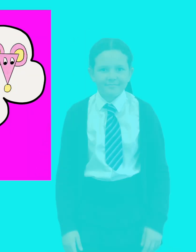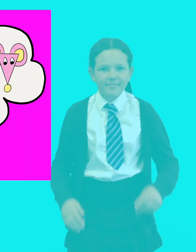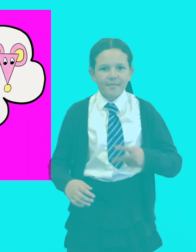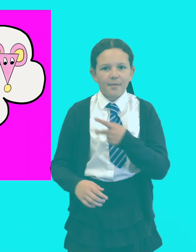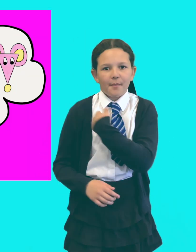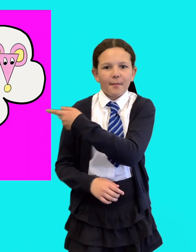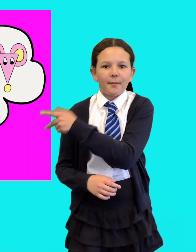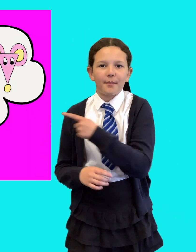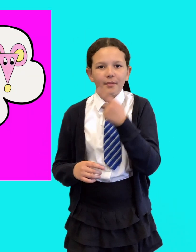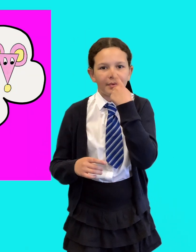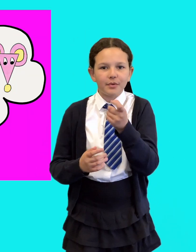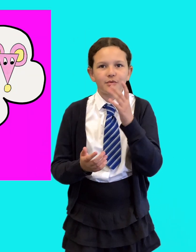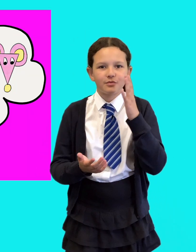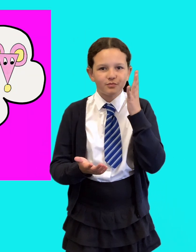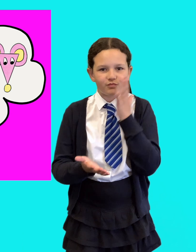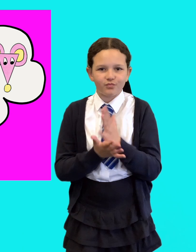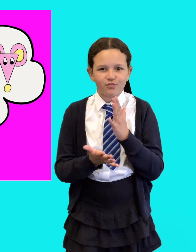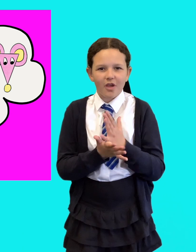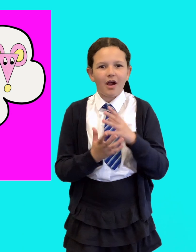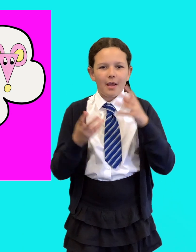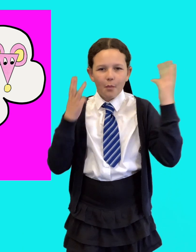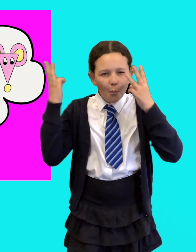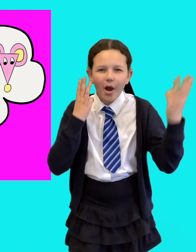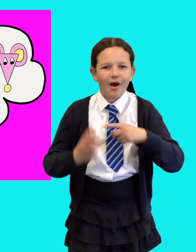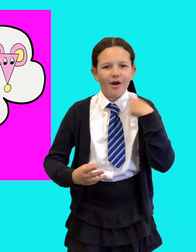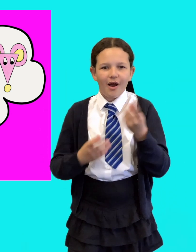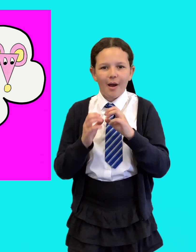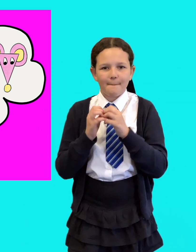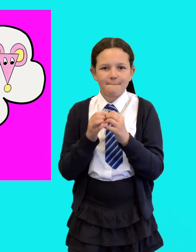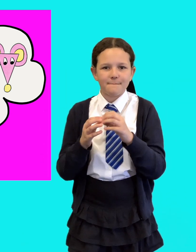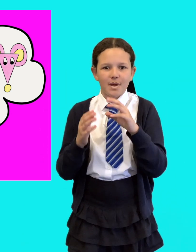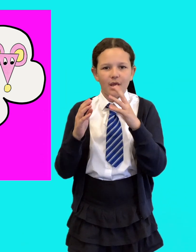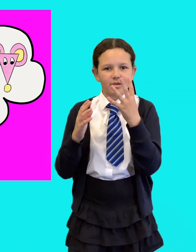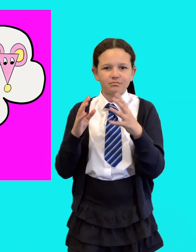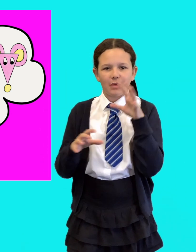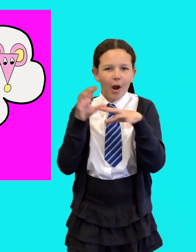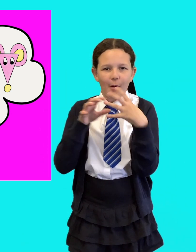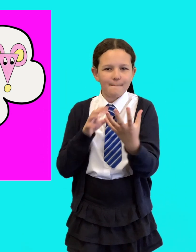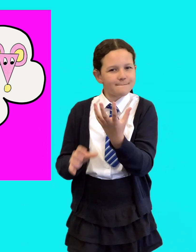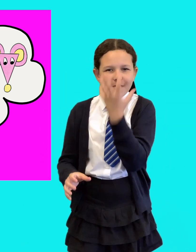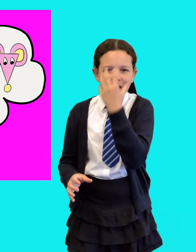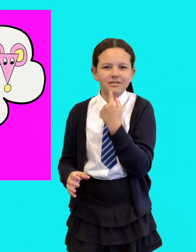"Oh, we could go really wild and make some animal masks," said Ella.